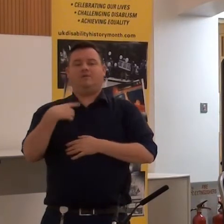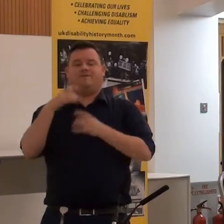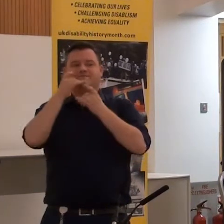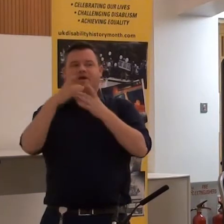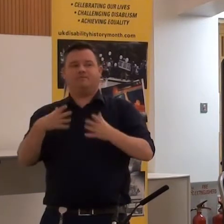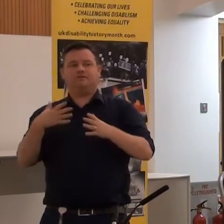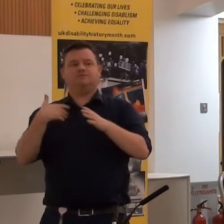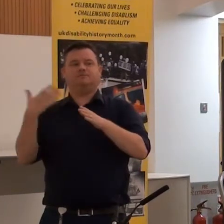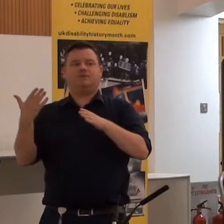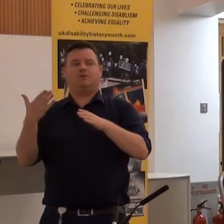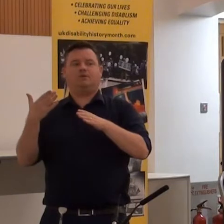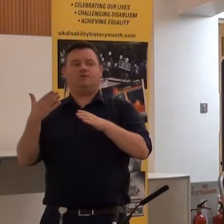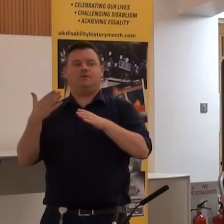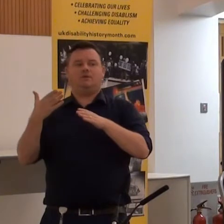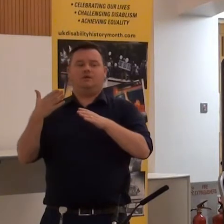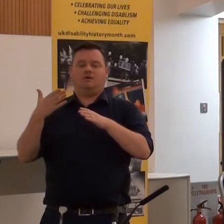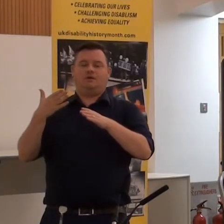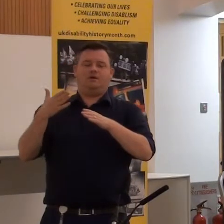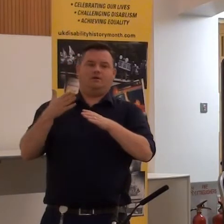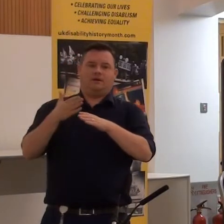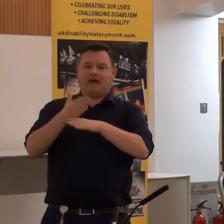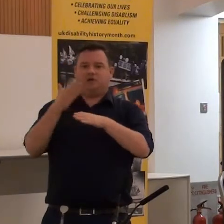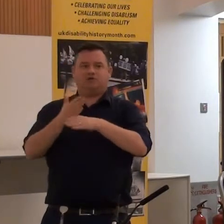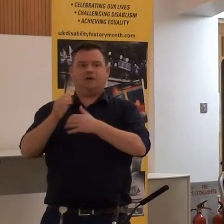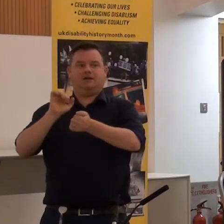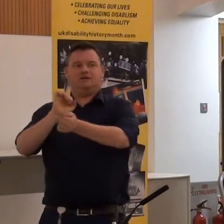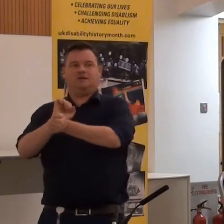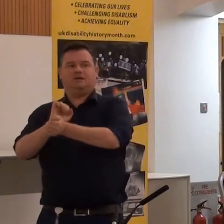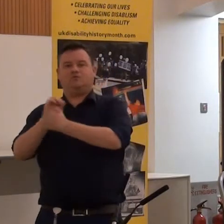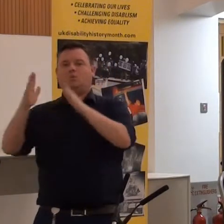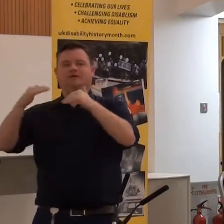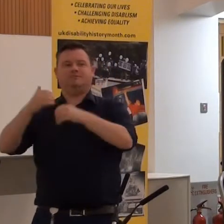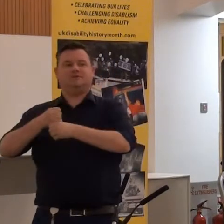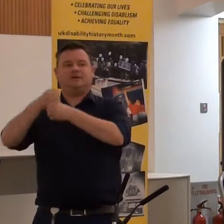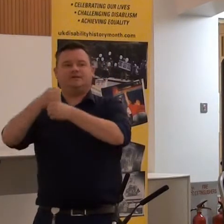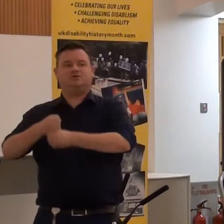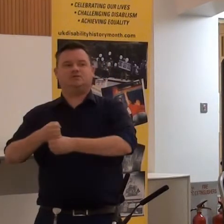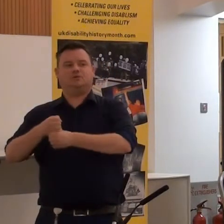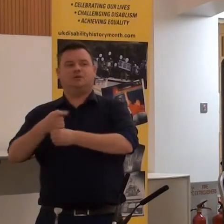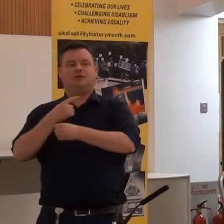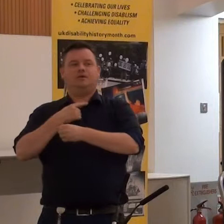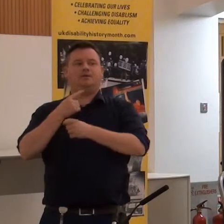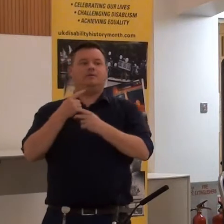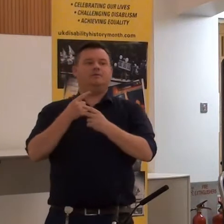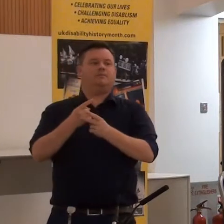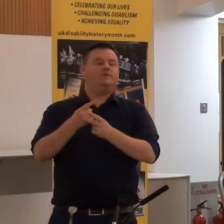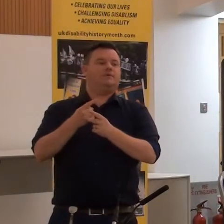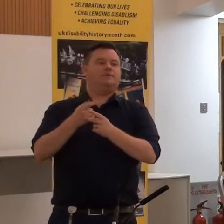and changing themselves to us as a community. So I just wasn't quite clear what you were saying. It seems to me that we do it to